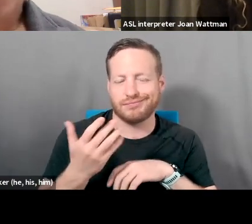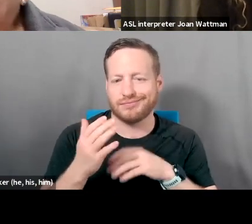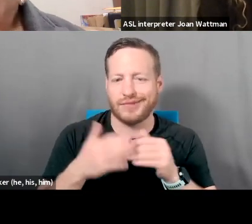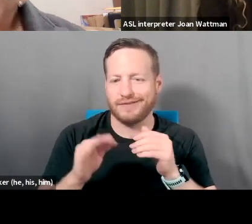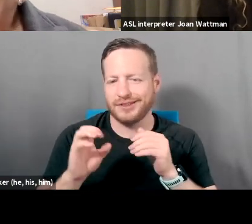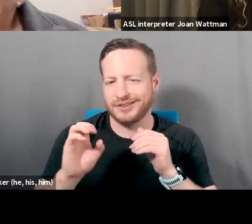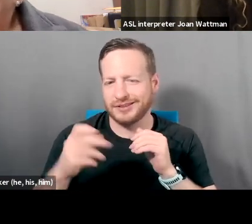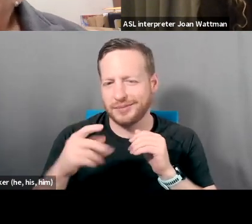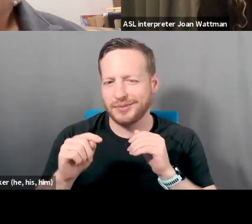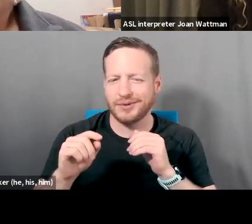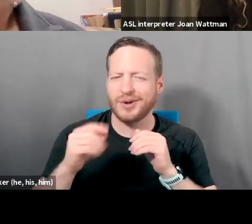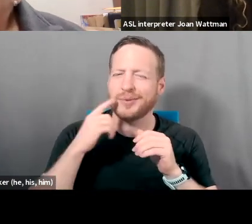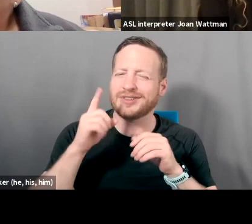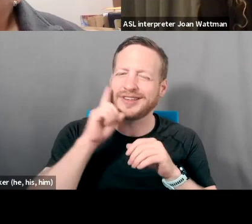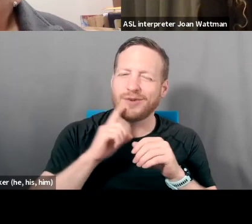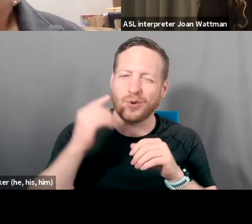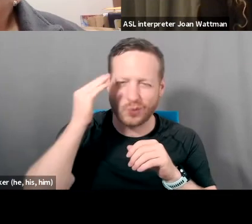good period of time for